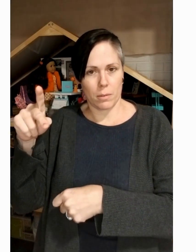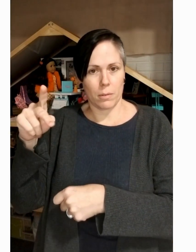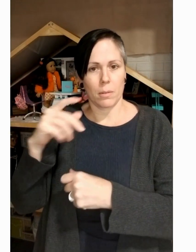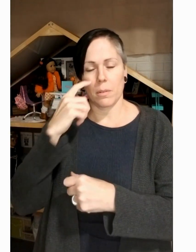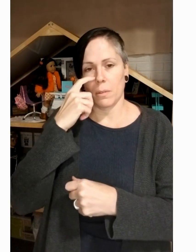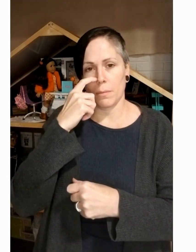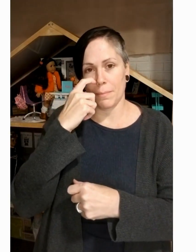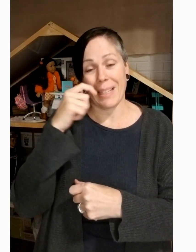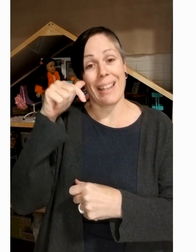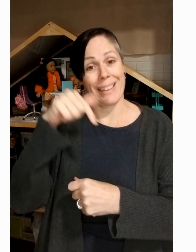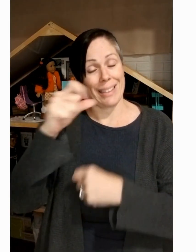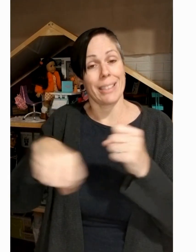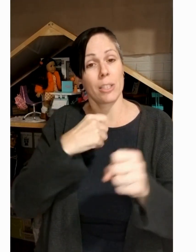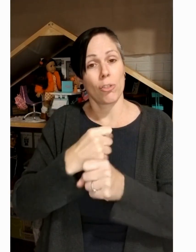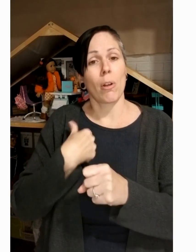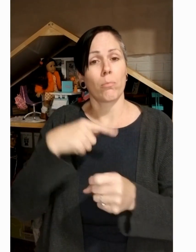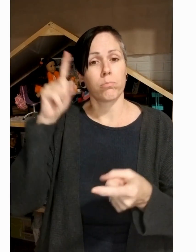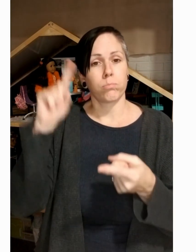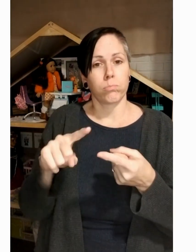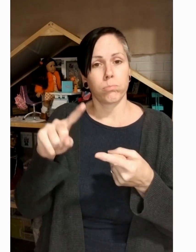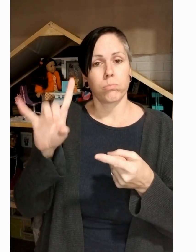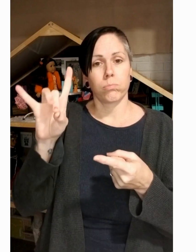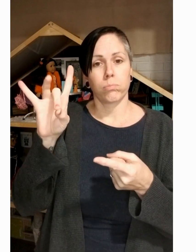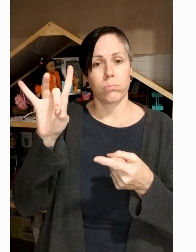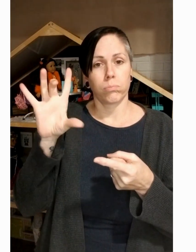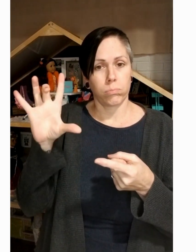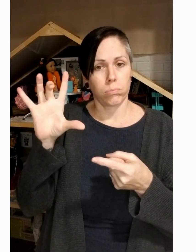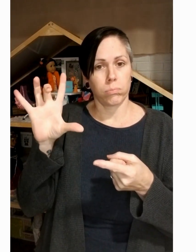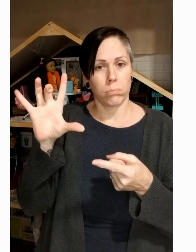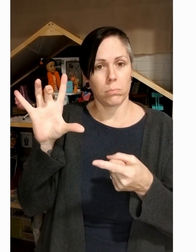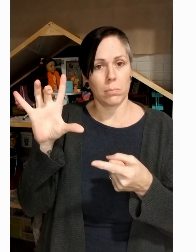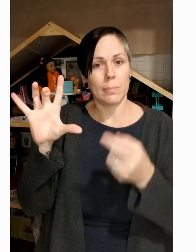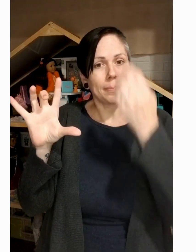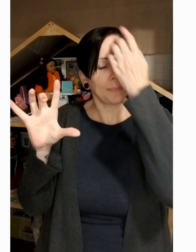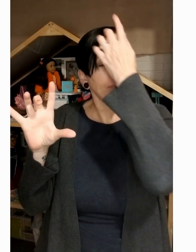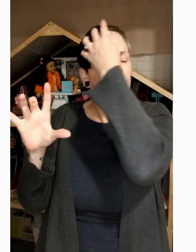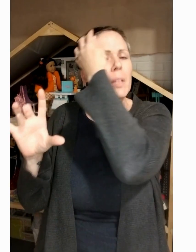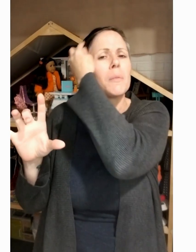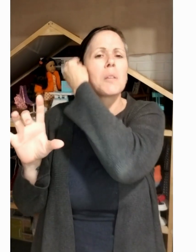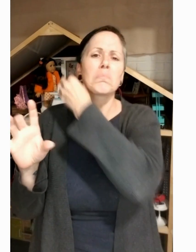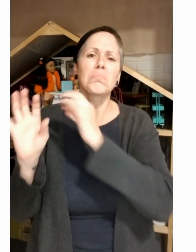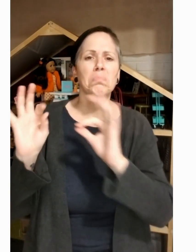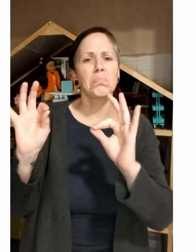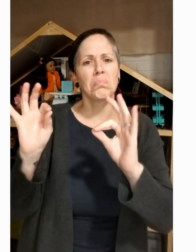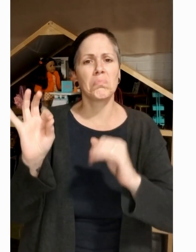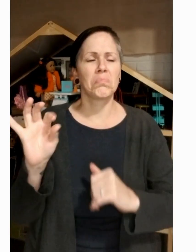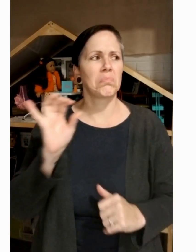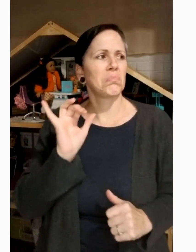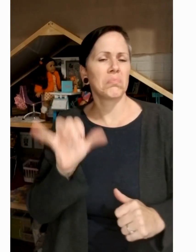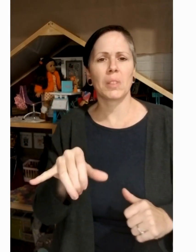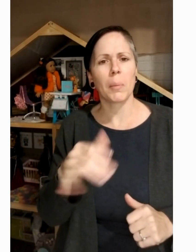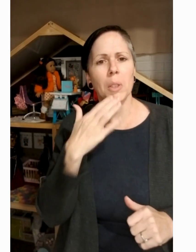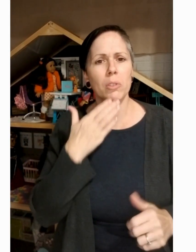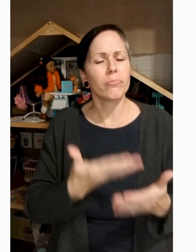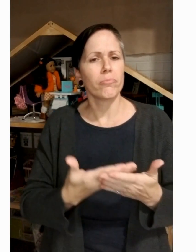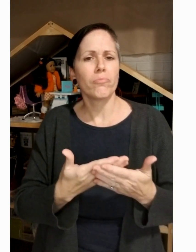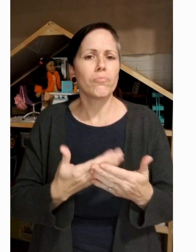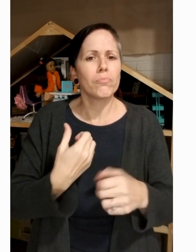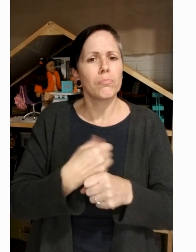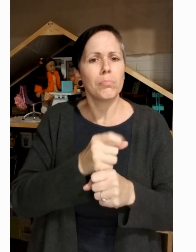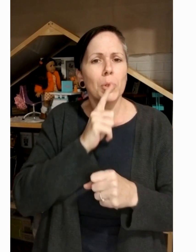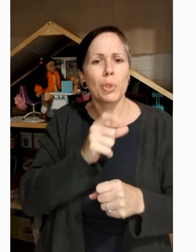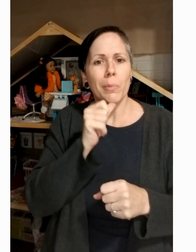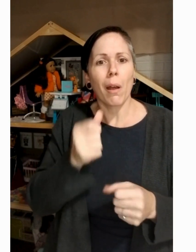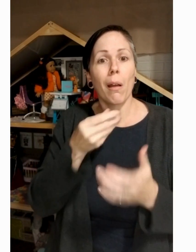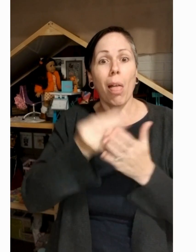pocket. This year, I reduced it to 800. And I was like, yeah, well, that'll be really good just